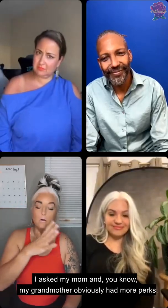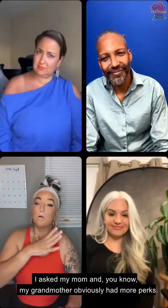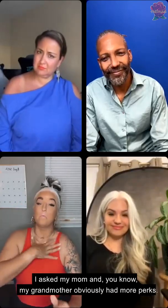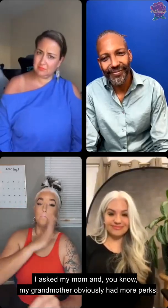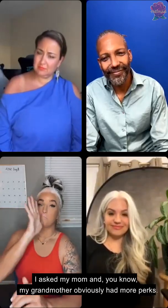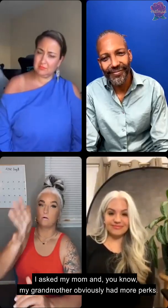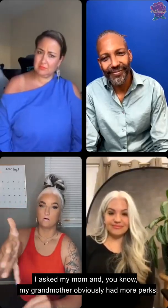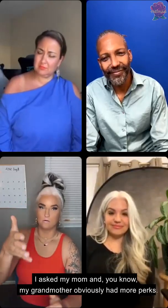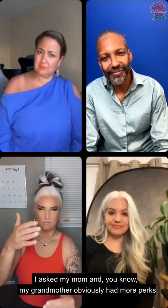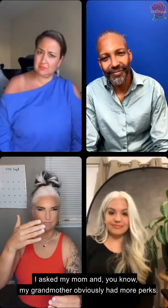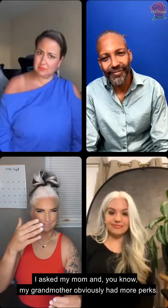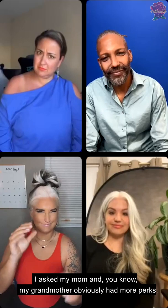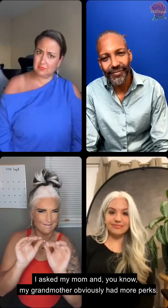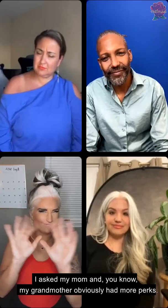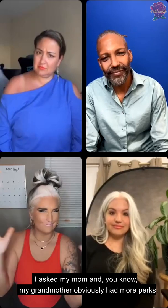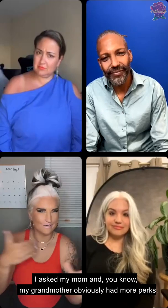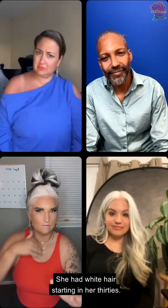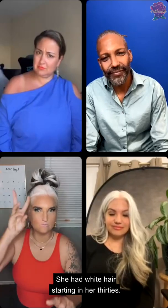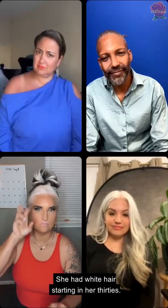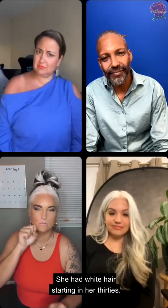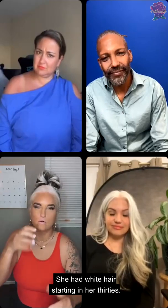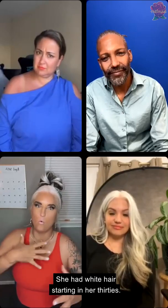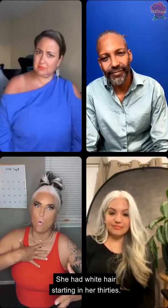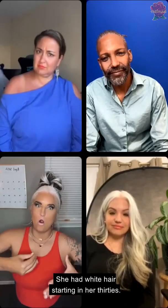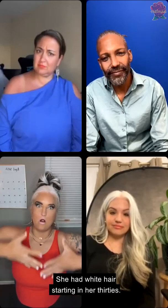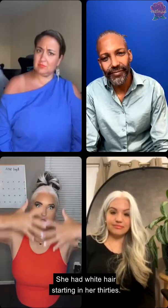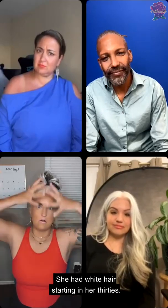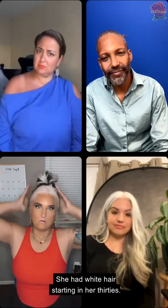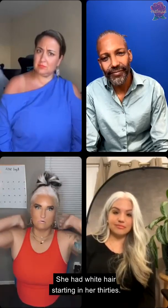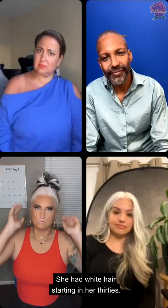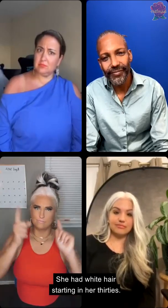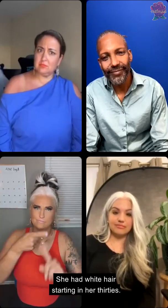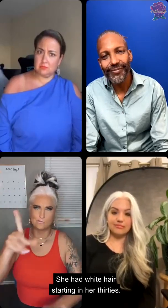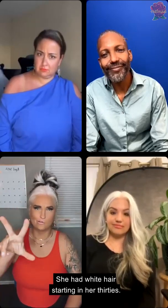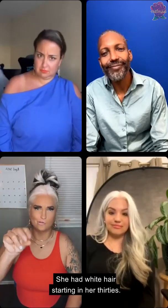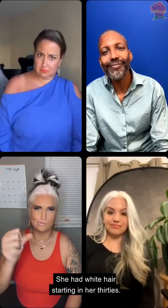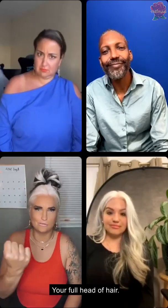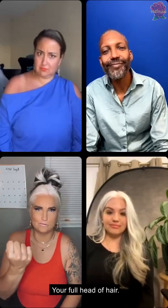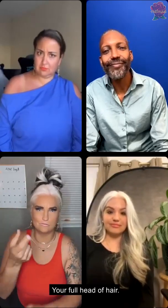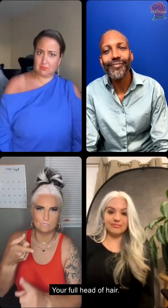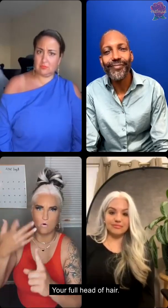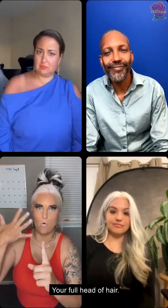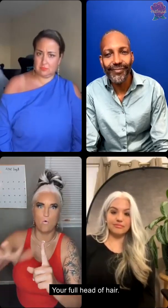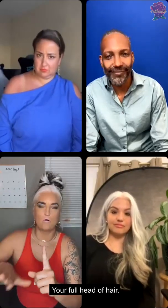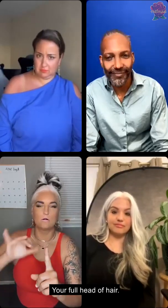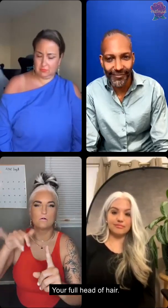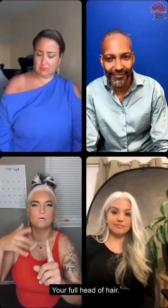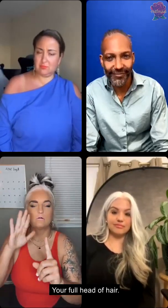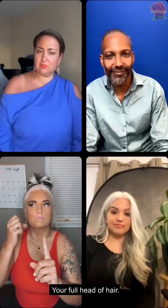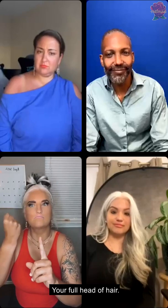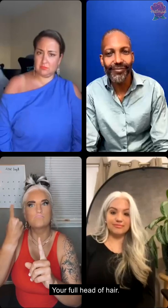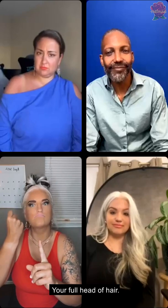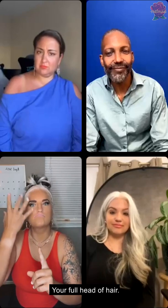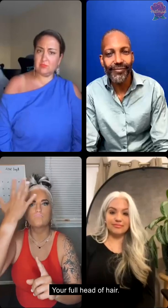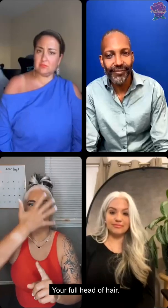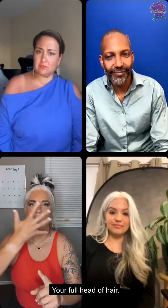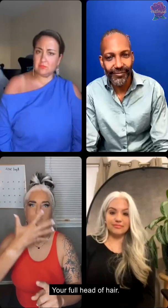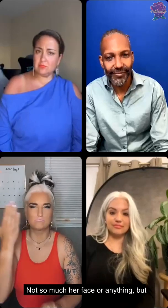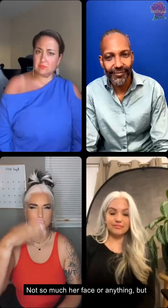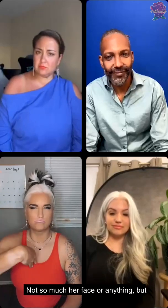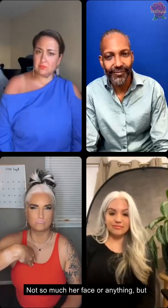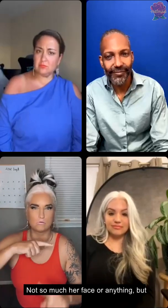I asked my mom, and my grandmother obviously had Mordenberg. She had white hair starting in her 30s, full head of